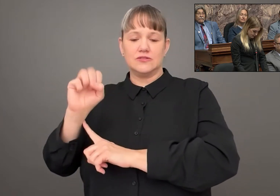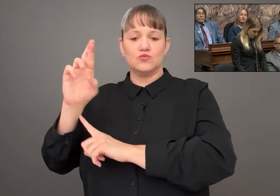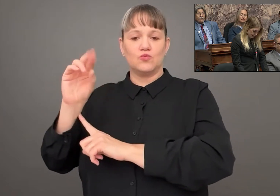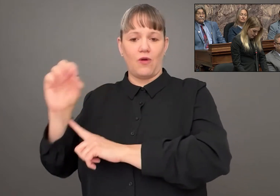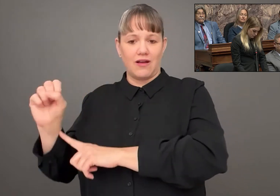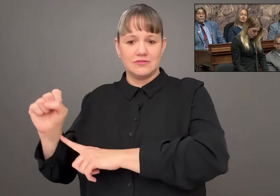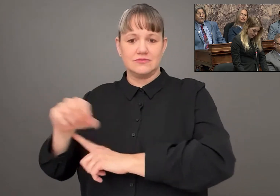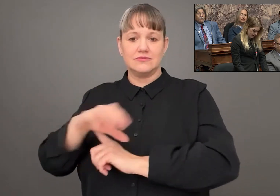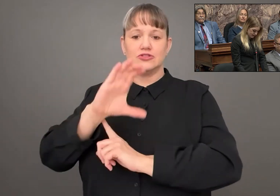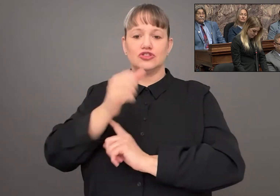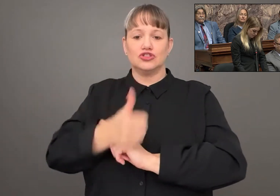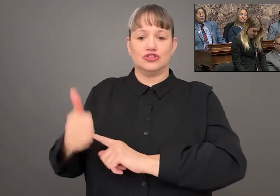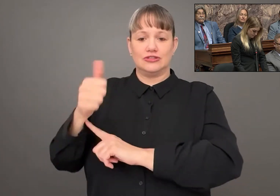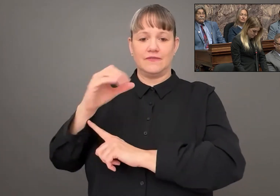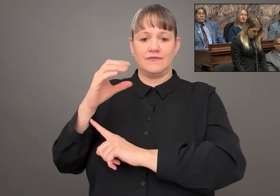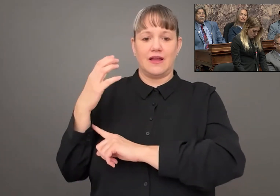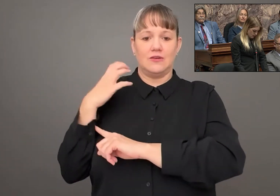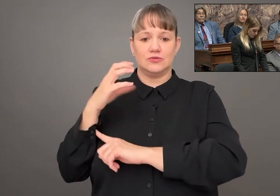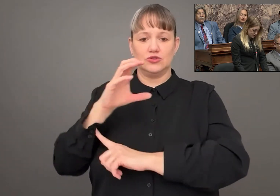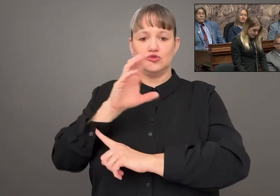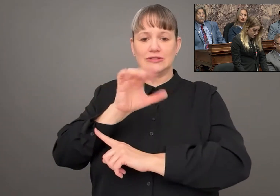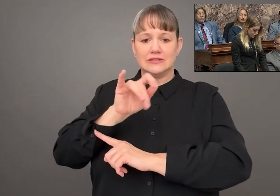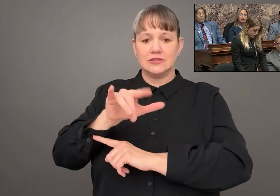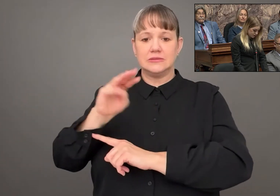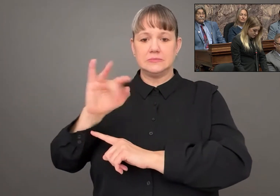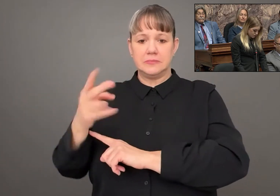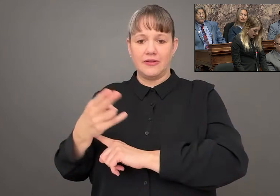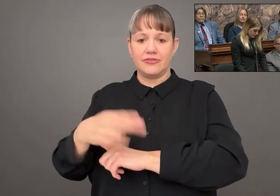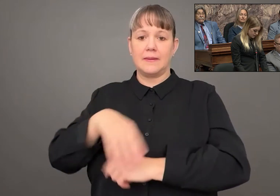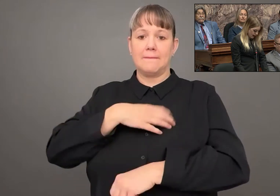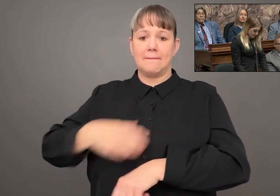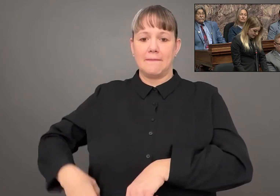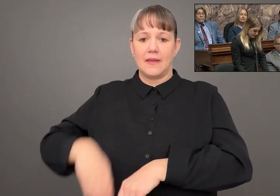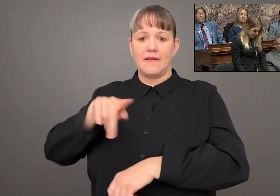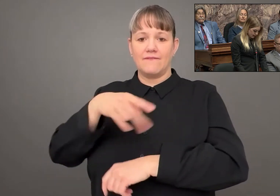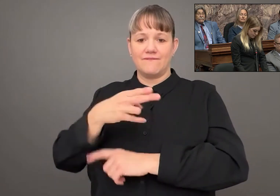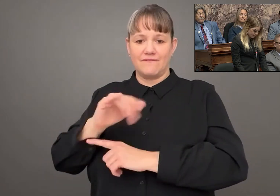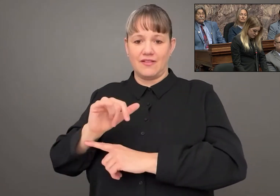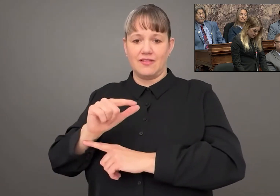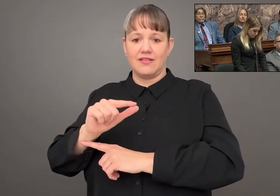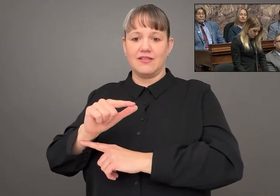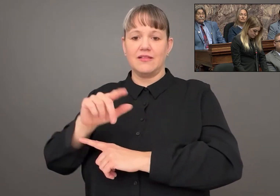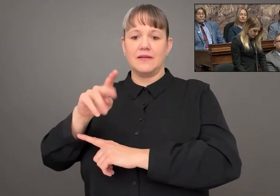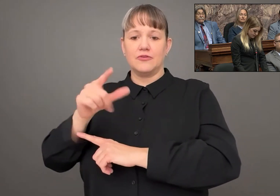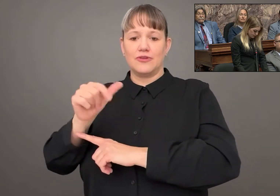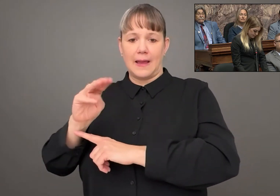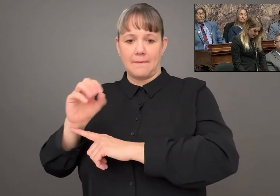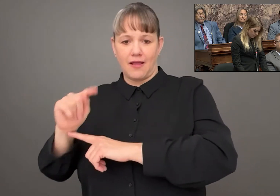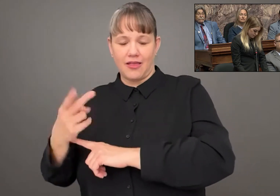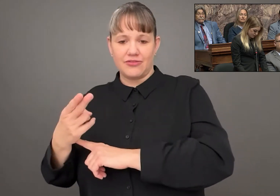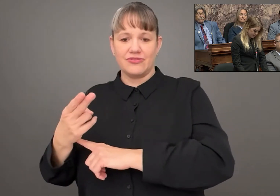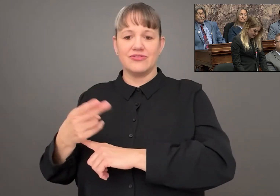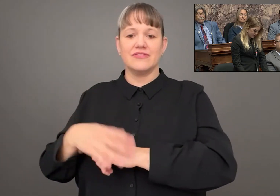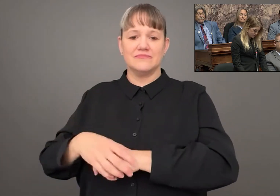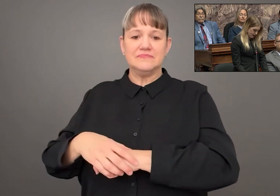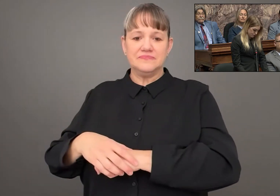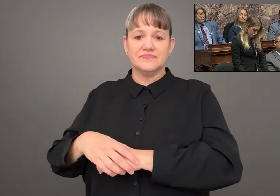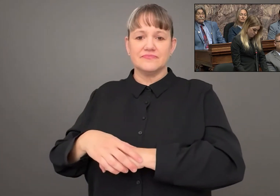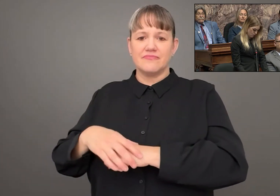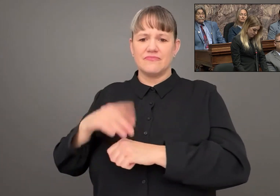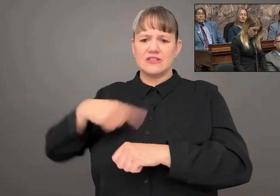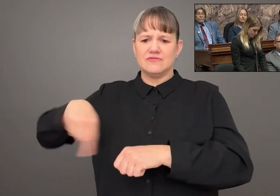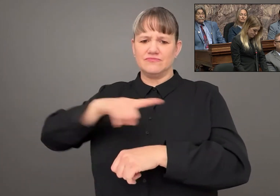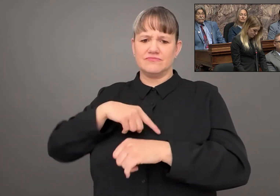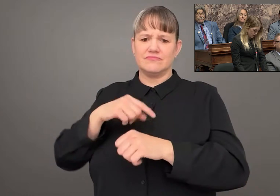District of Kitimat Council, past and present. Their continued vision, strength, advocacy, and commitment to the responsible development of our region made this